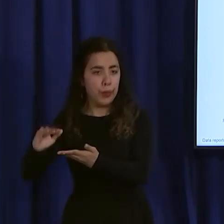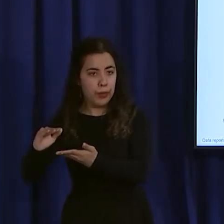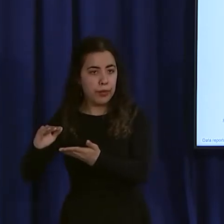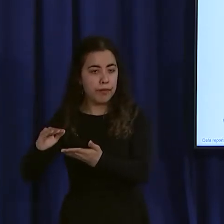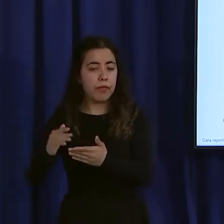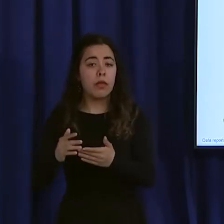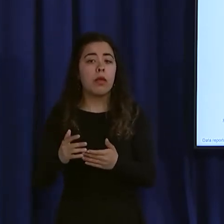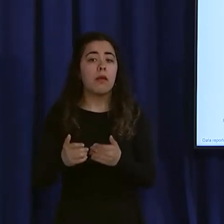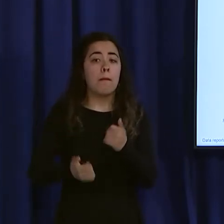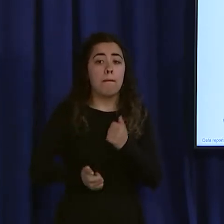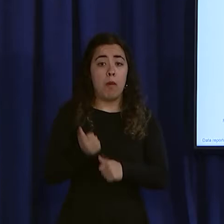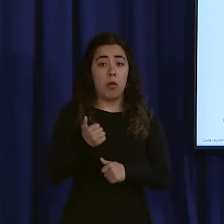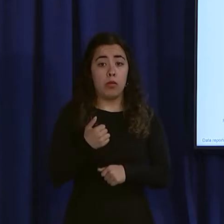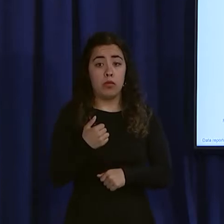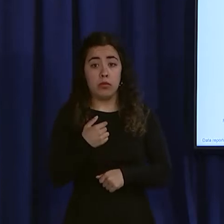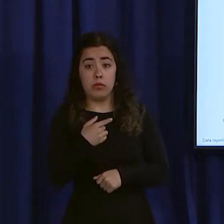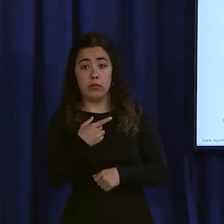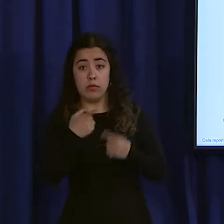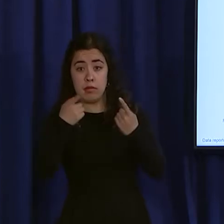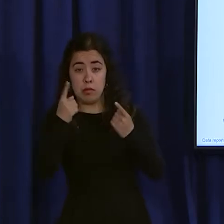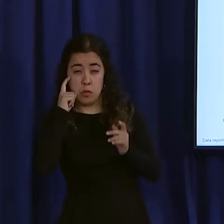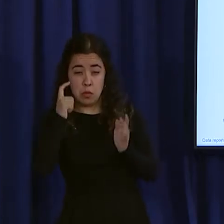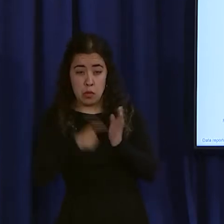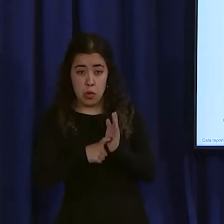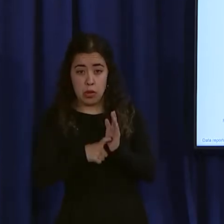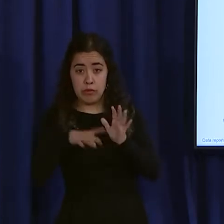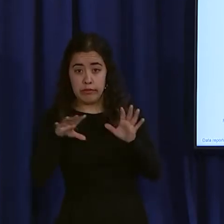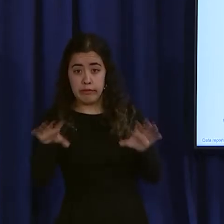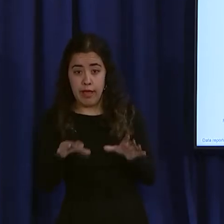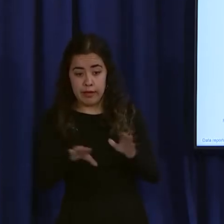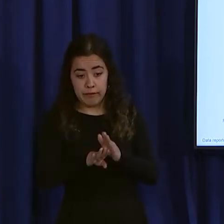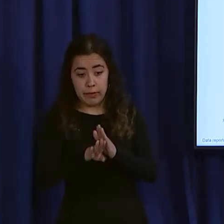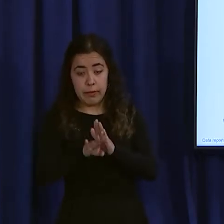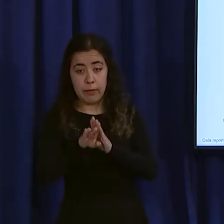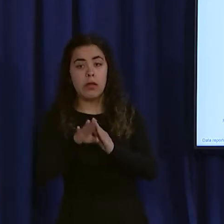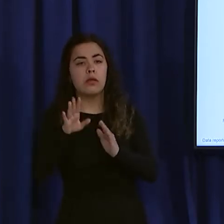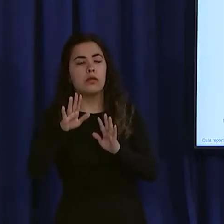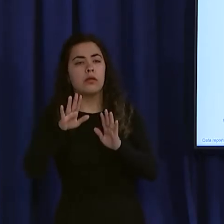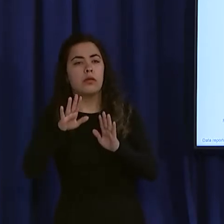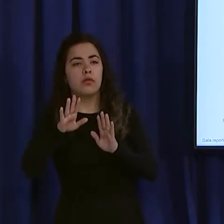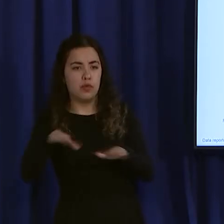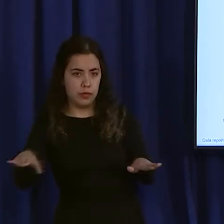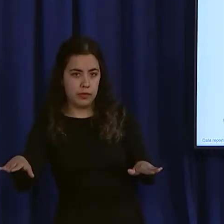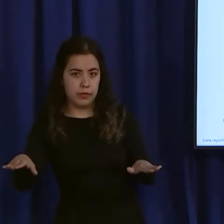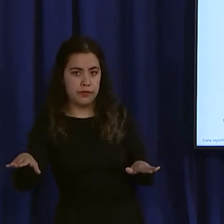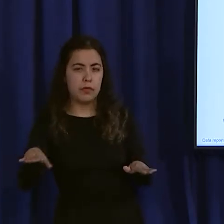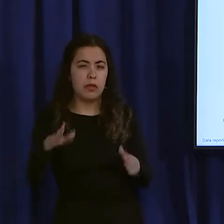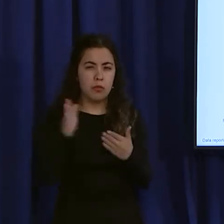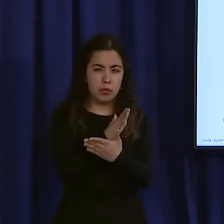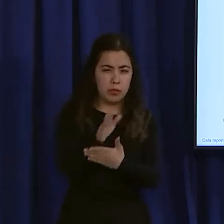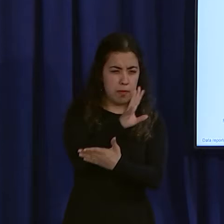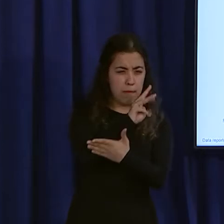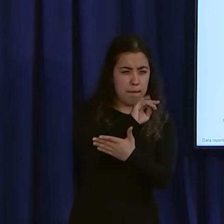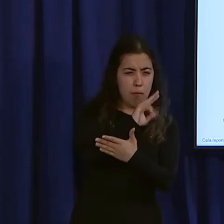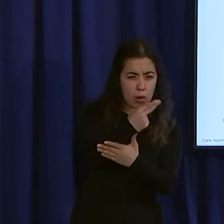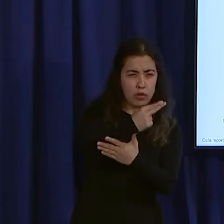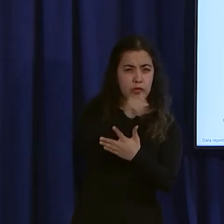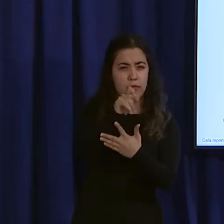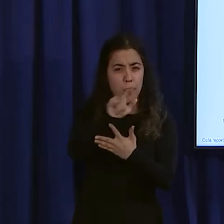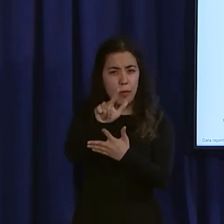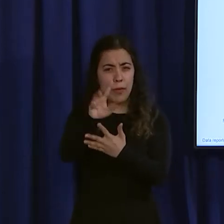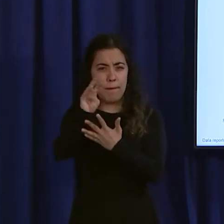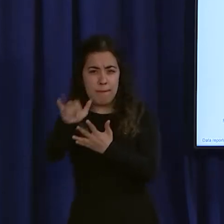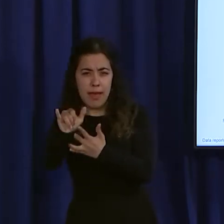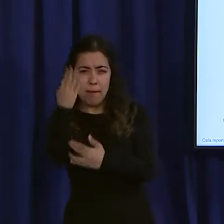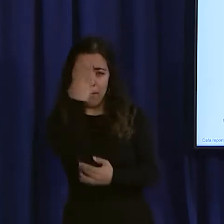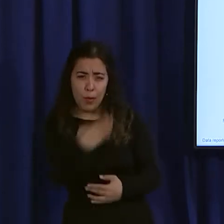in children, and on this graph, what you see is between March, April, and May, again by age, that blue line is children. And so you